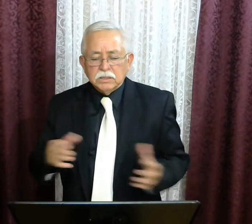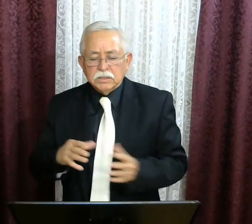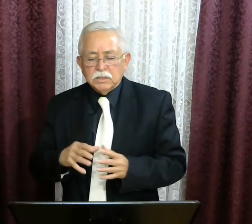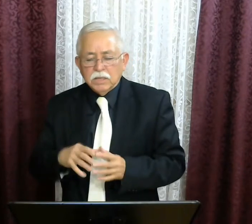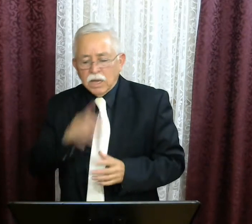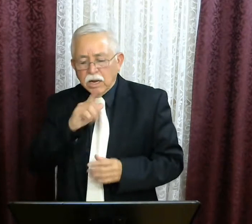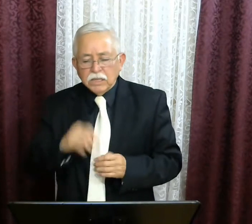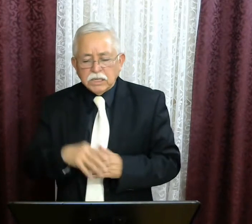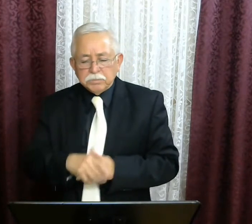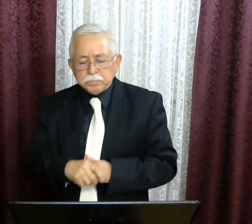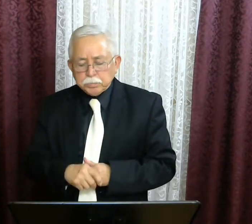Listen,